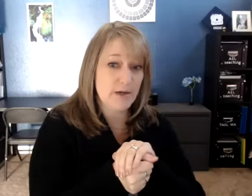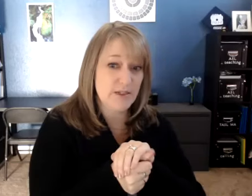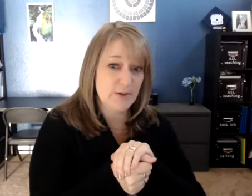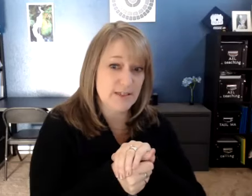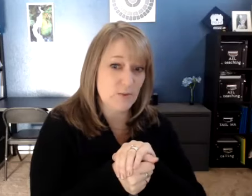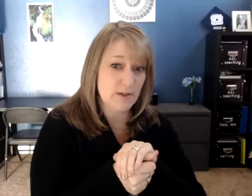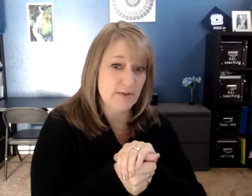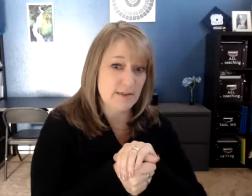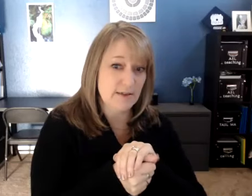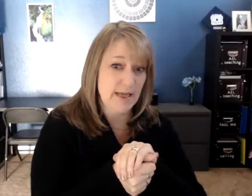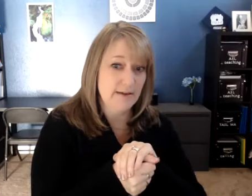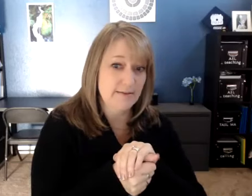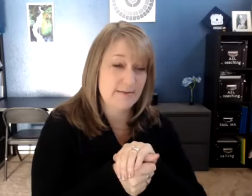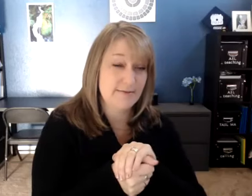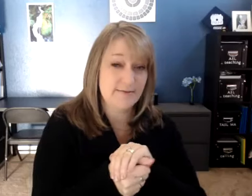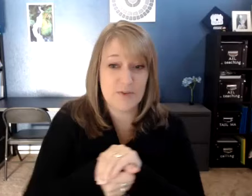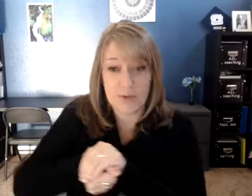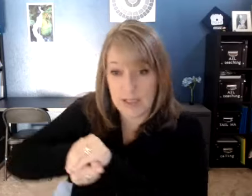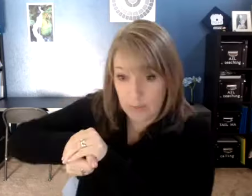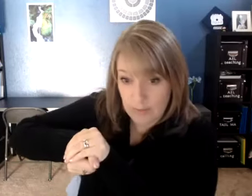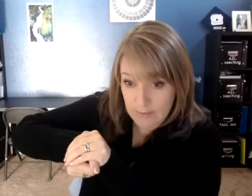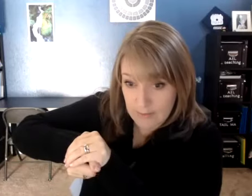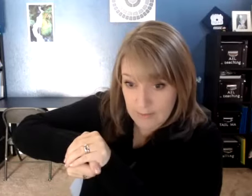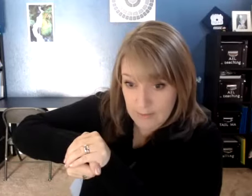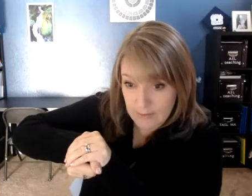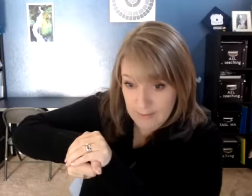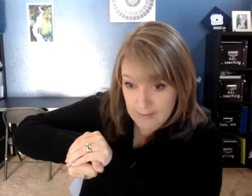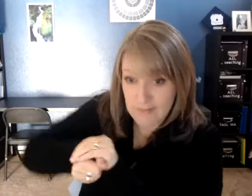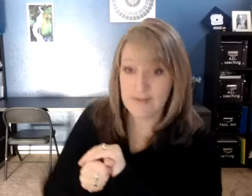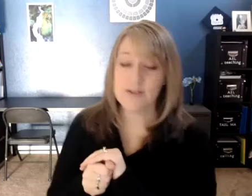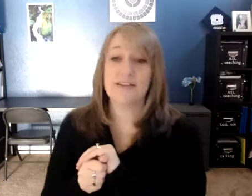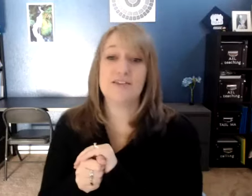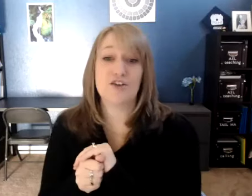want to do is wiggle the little head. It's pretty cute. That's turtle.